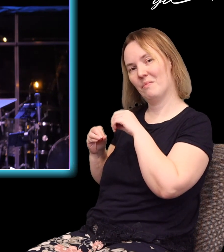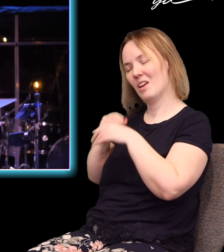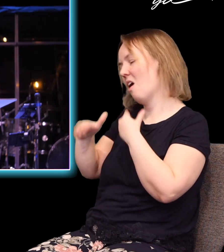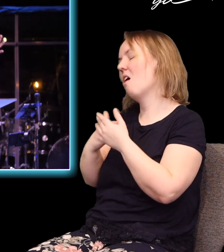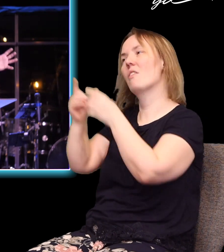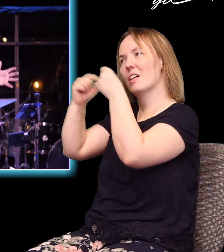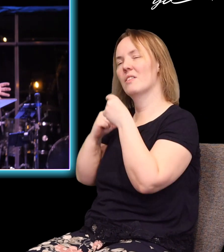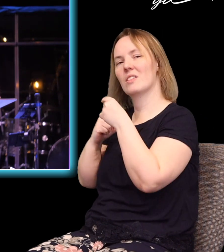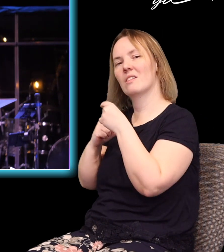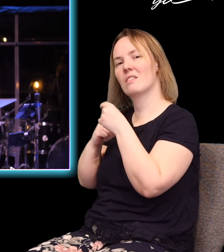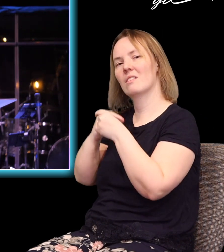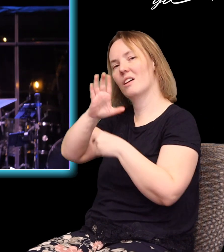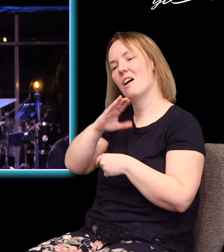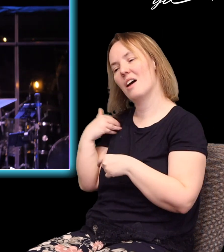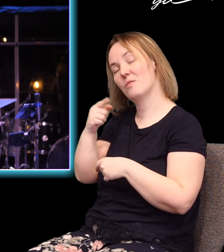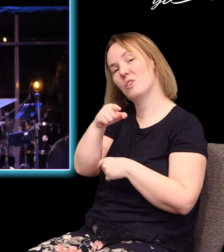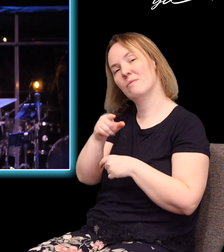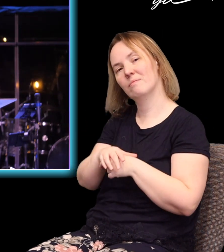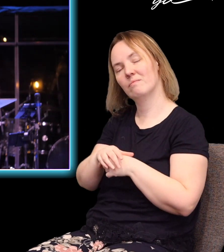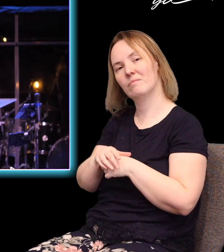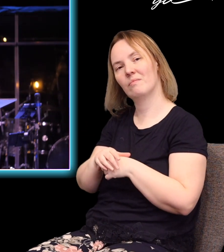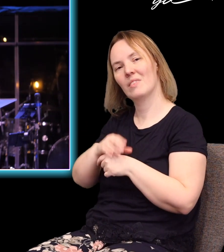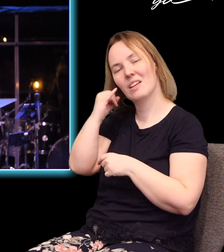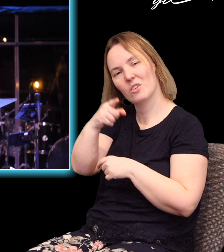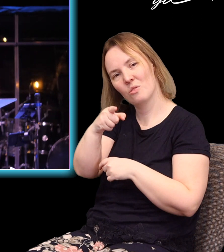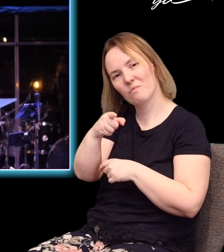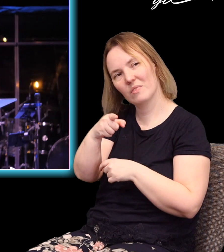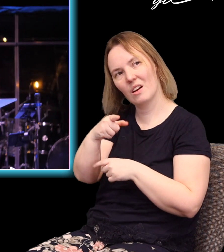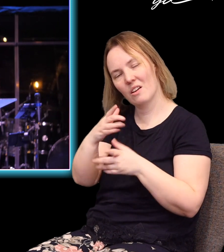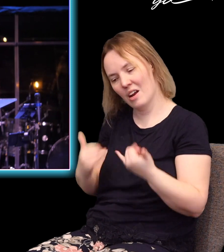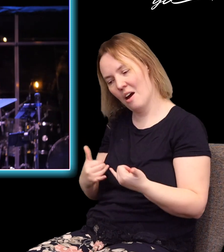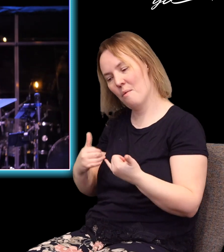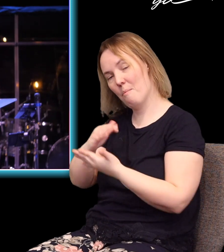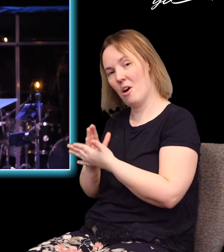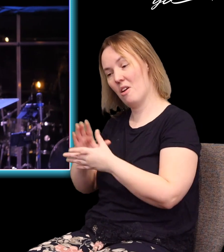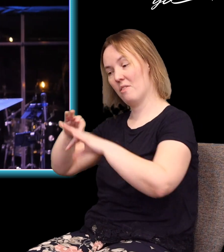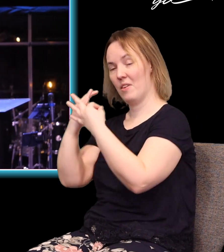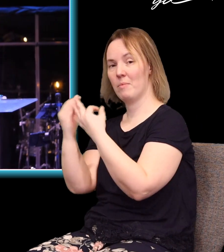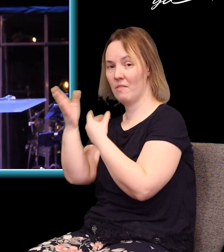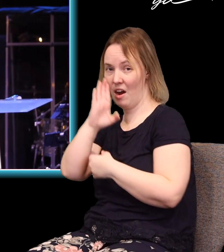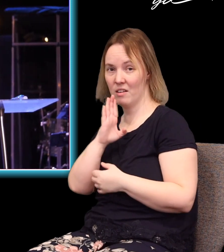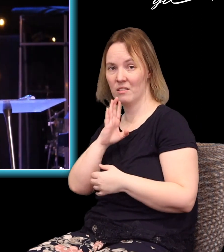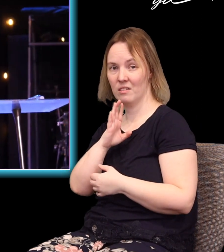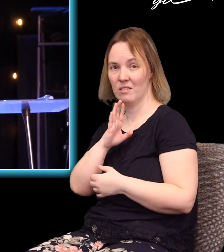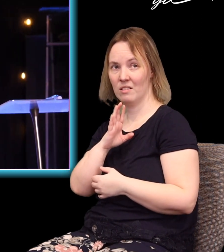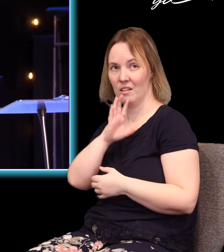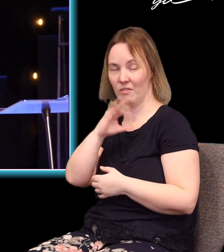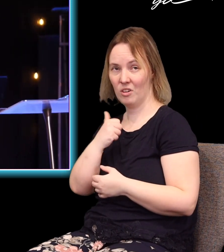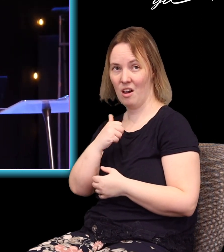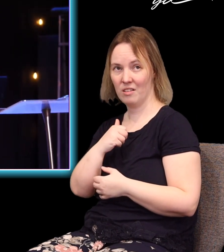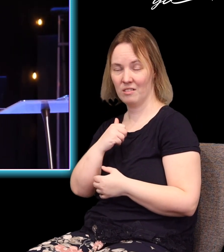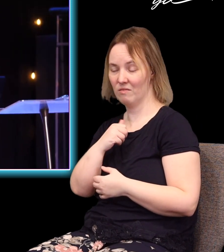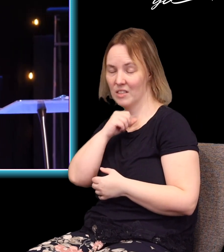says, all the gifts that God has for you. Now hear me. If you are now part of the family of God,